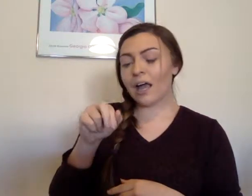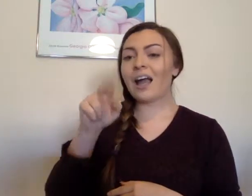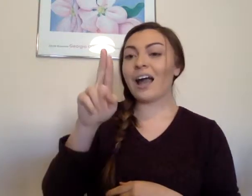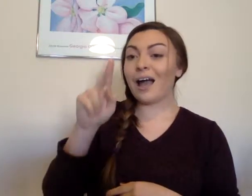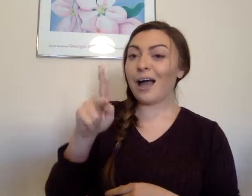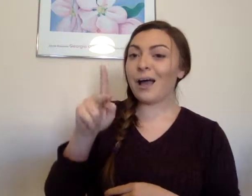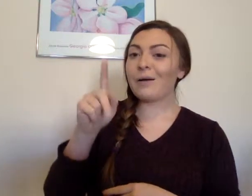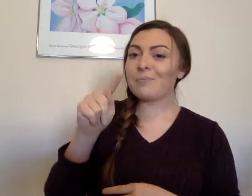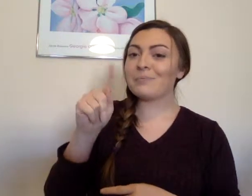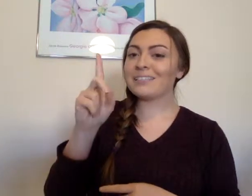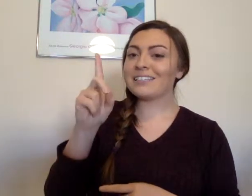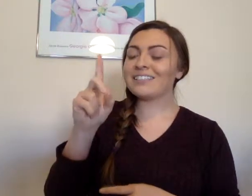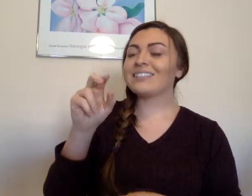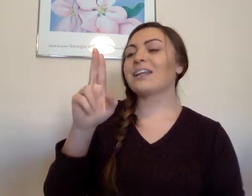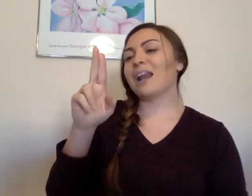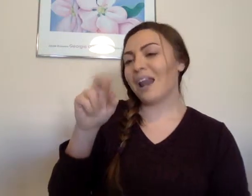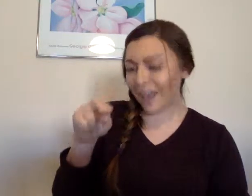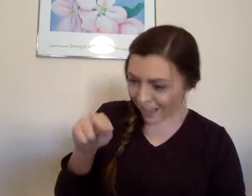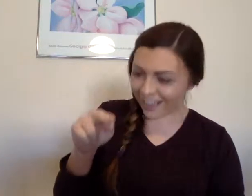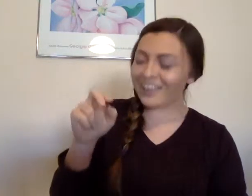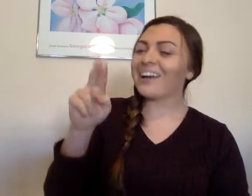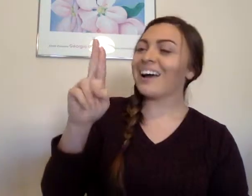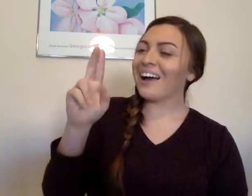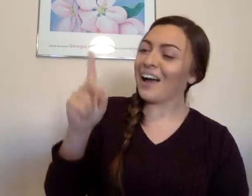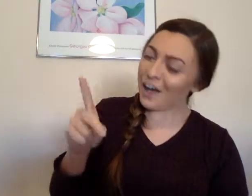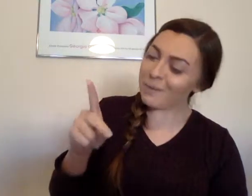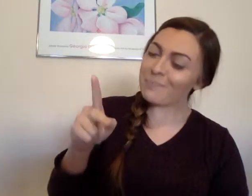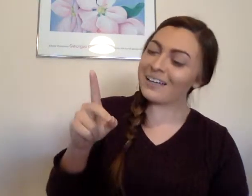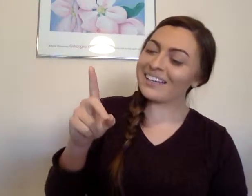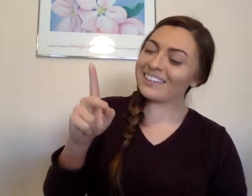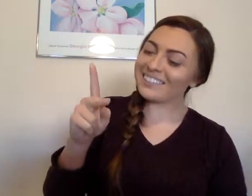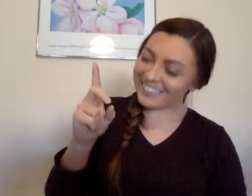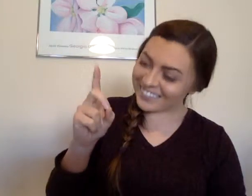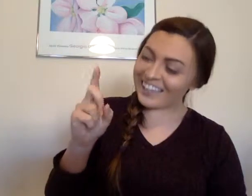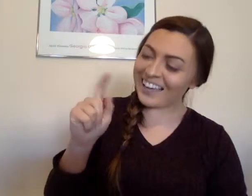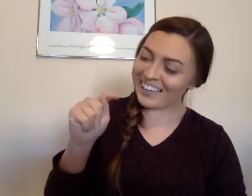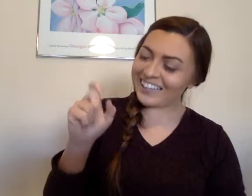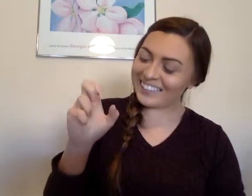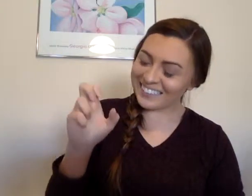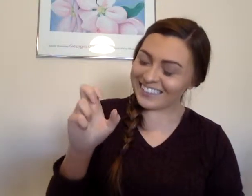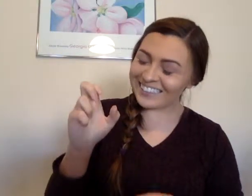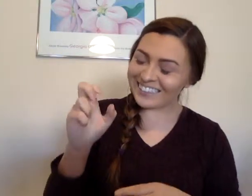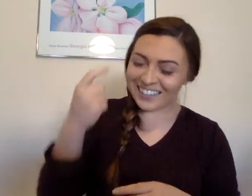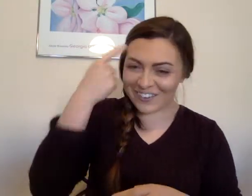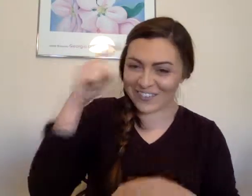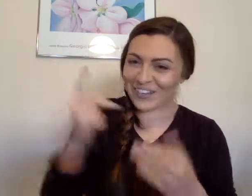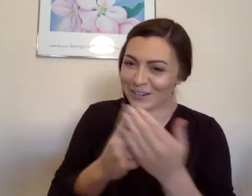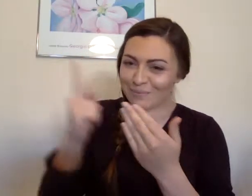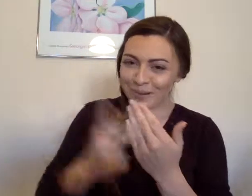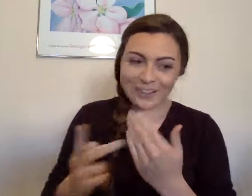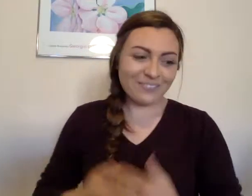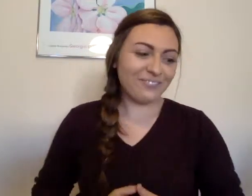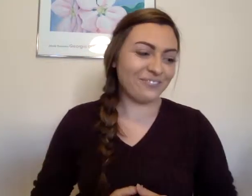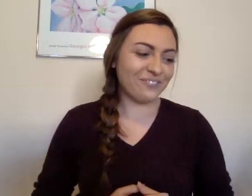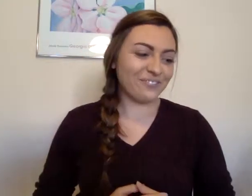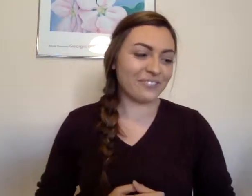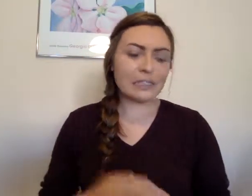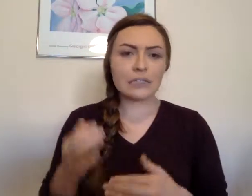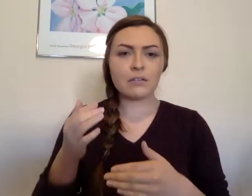me explain by telling you where I was in my life not too long ago. In fact, it was only about 6 years ago that I was at